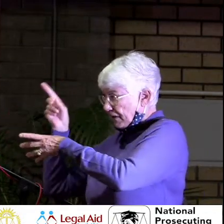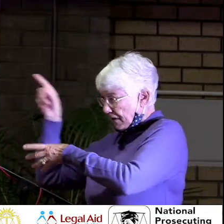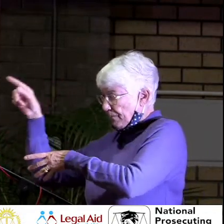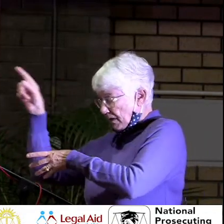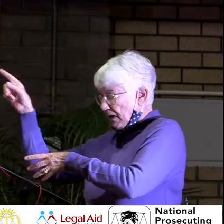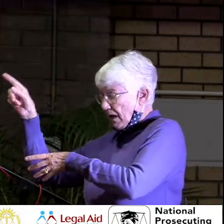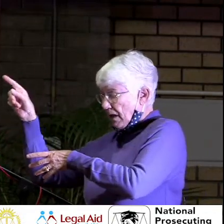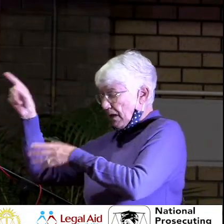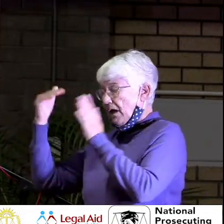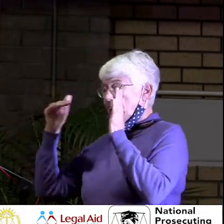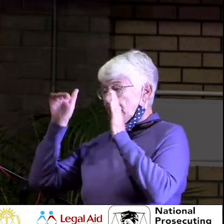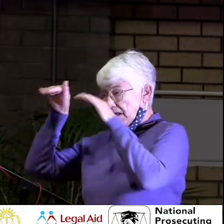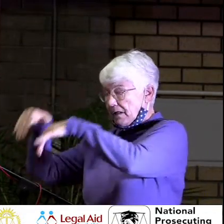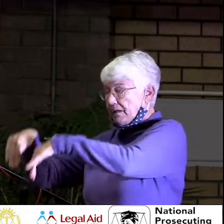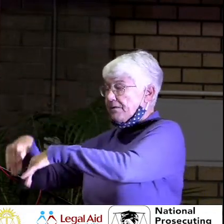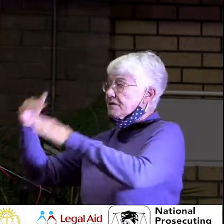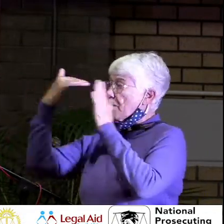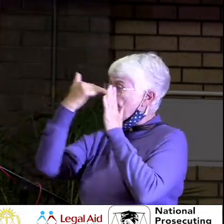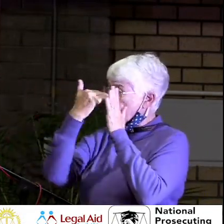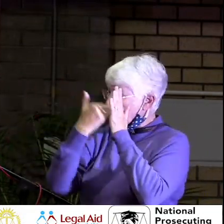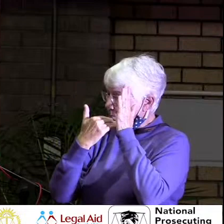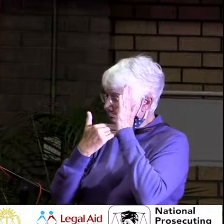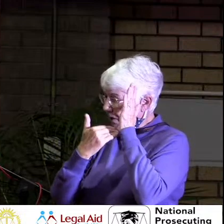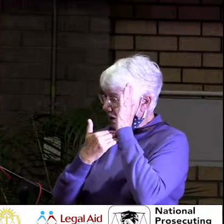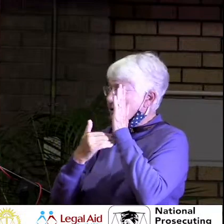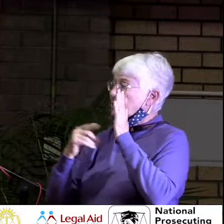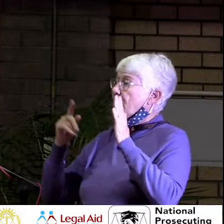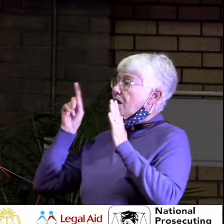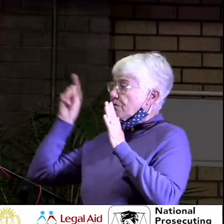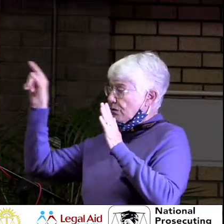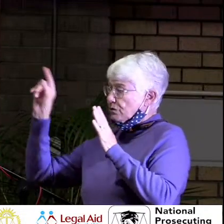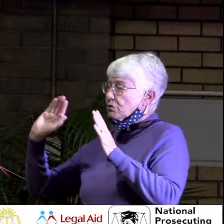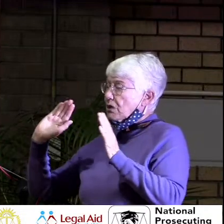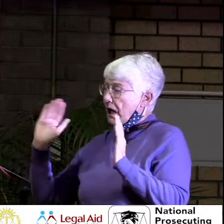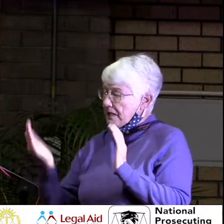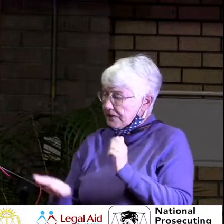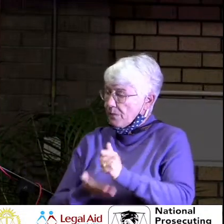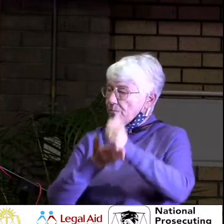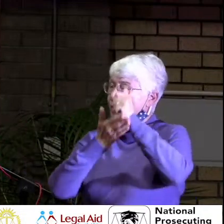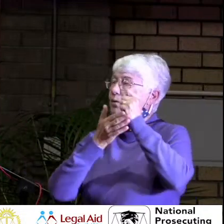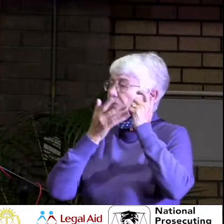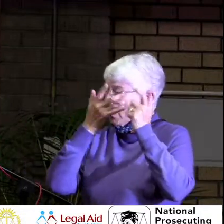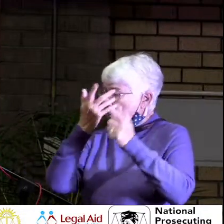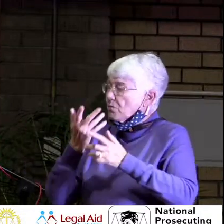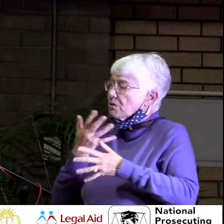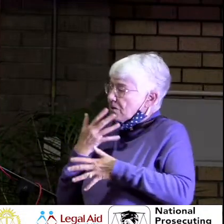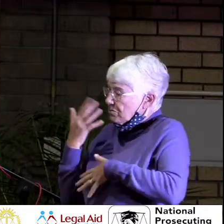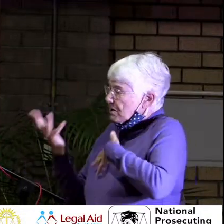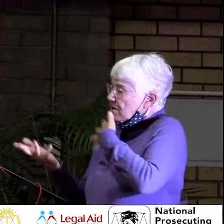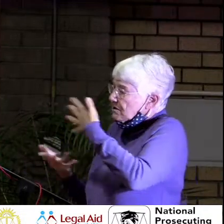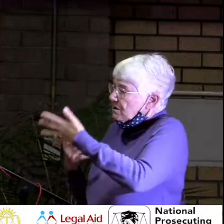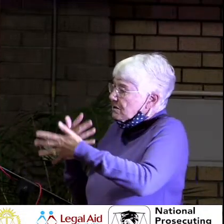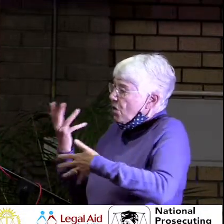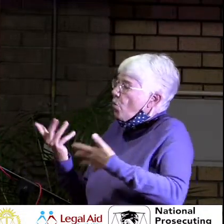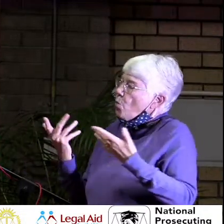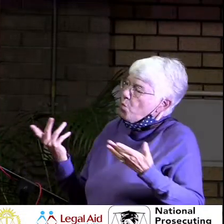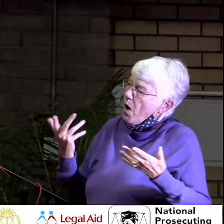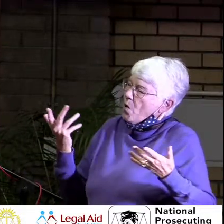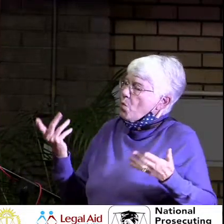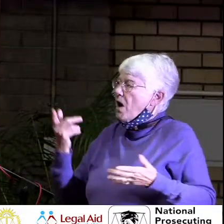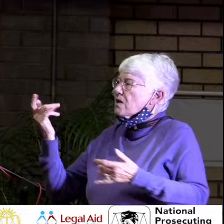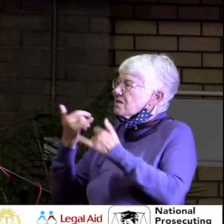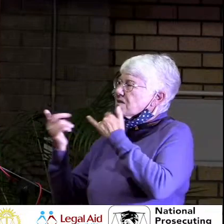their anger. And sometimes the anger comes out in a form of, violating the right of the